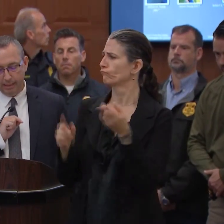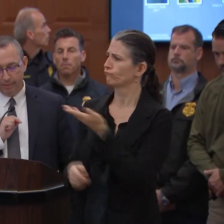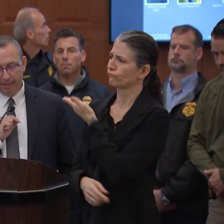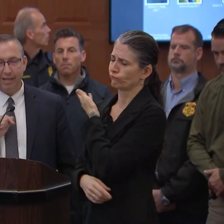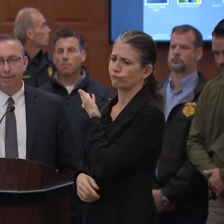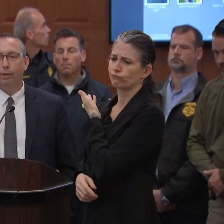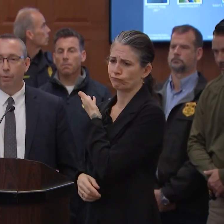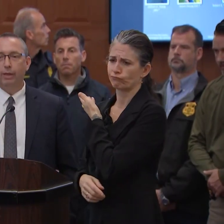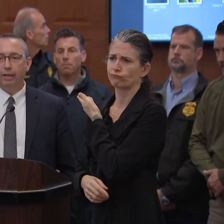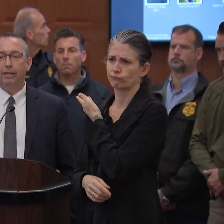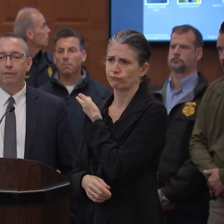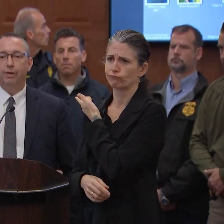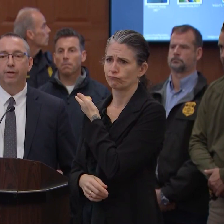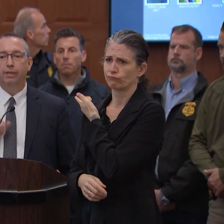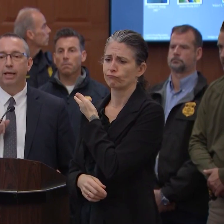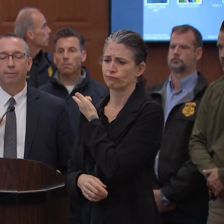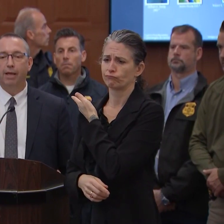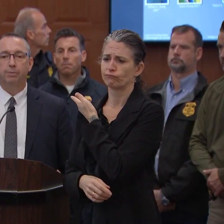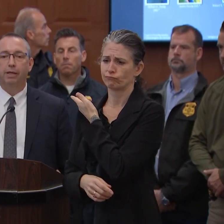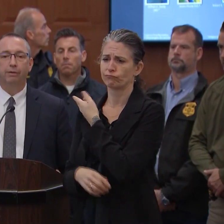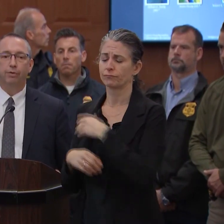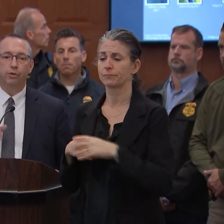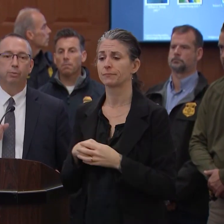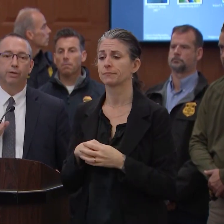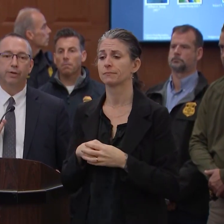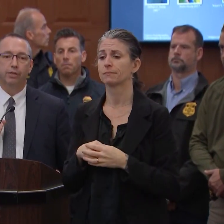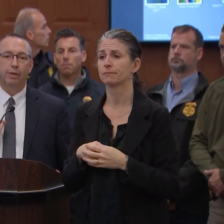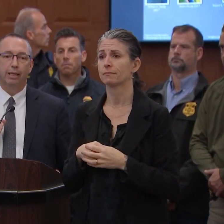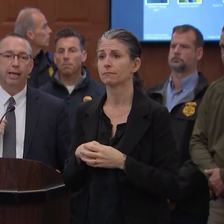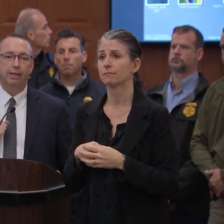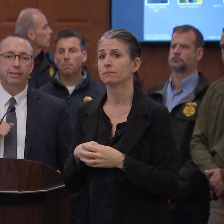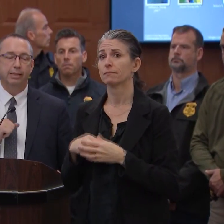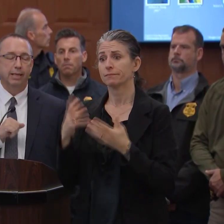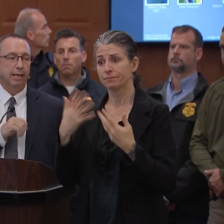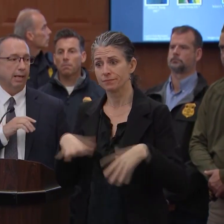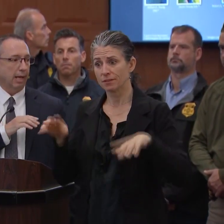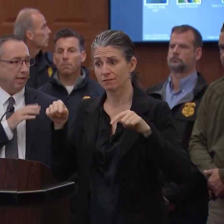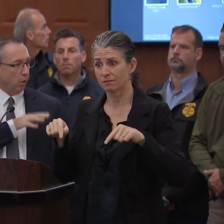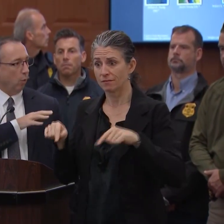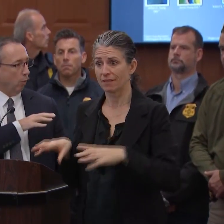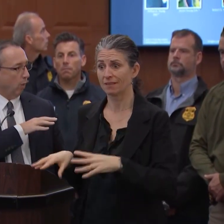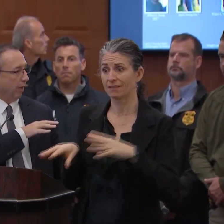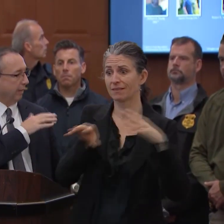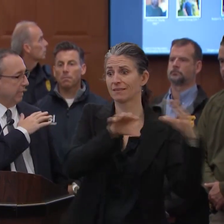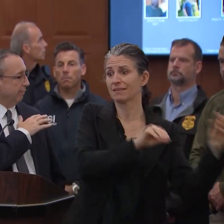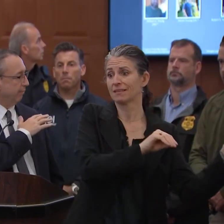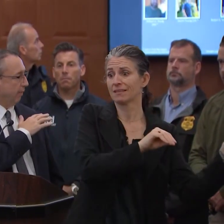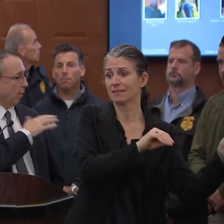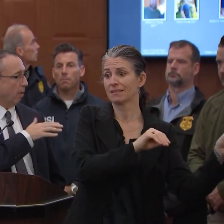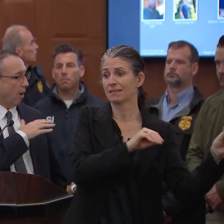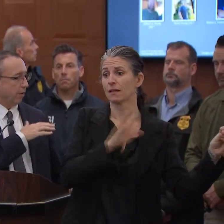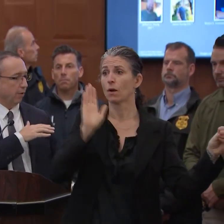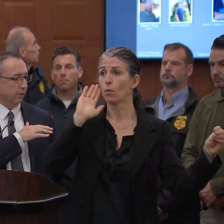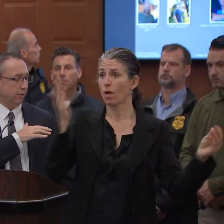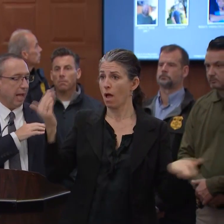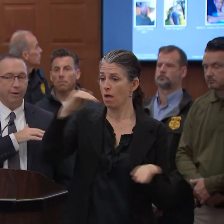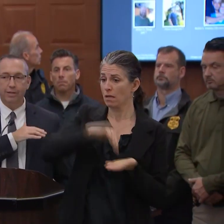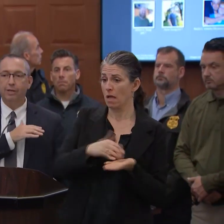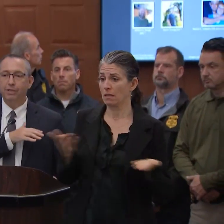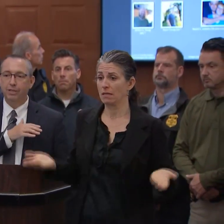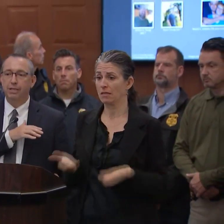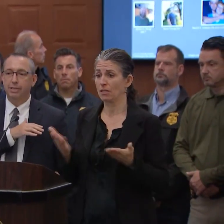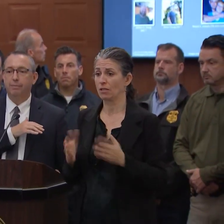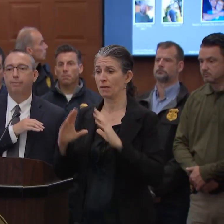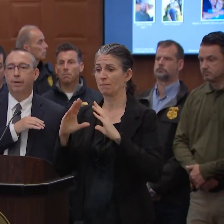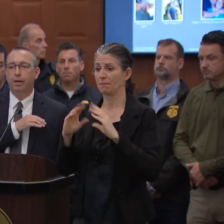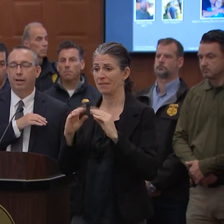that, because I think when we leave here today, I'm not expecting future briefings or anything else, and I don't want to leave our partners out of